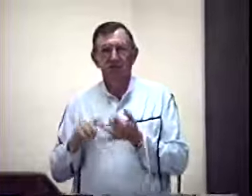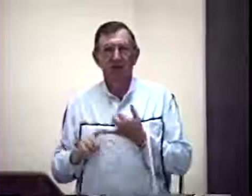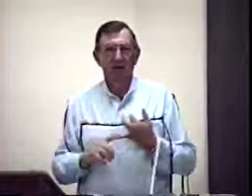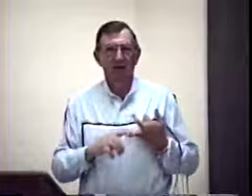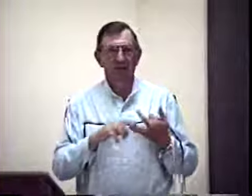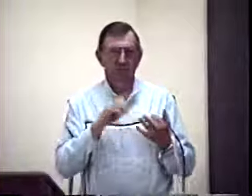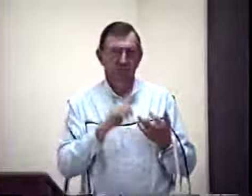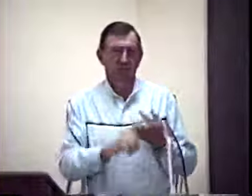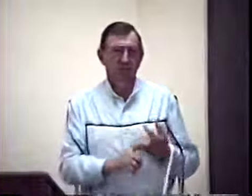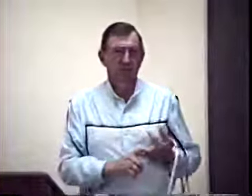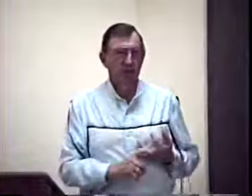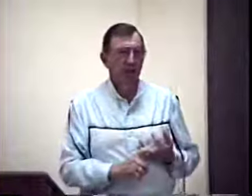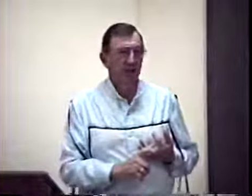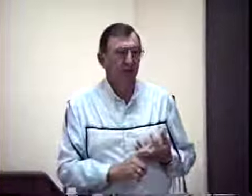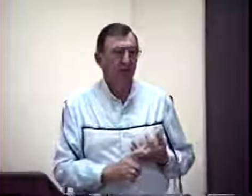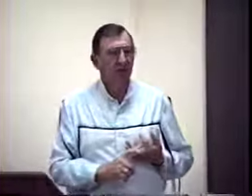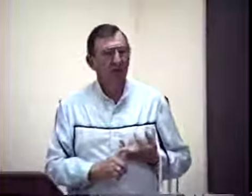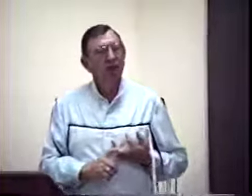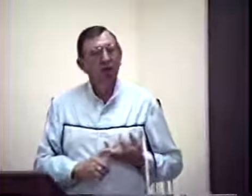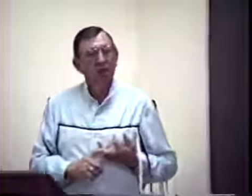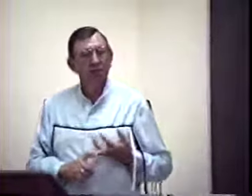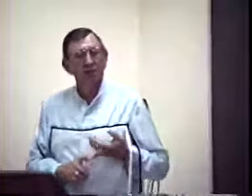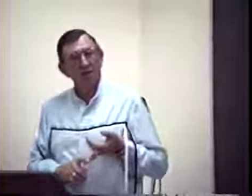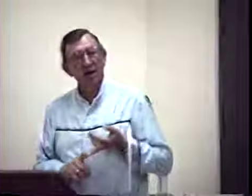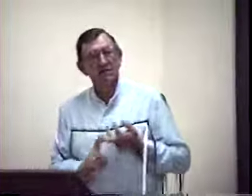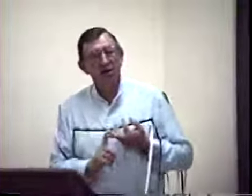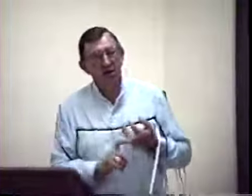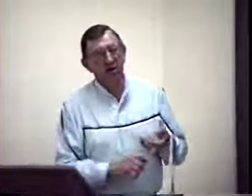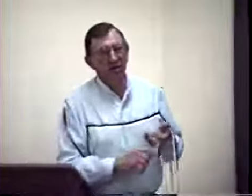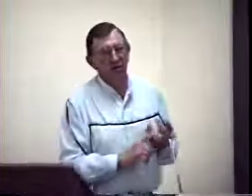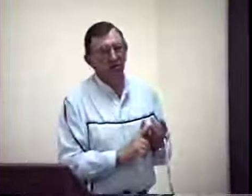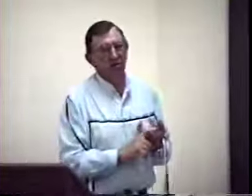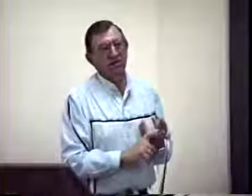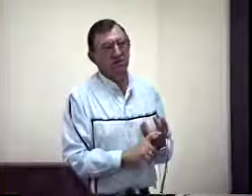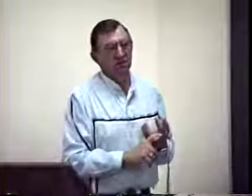Holly, with Lonnie. This is passing on the Indian tradition